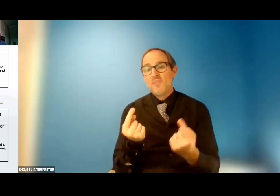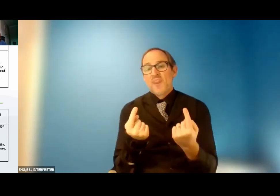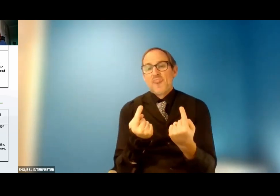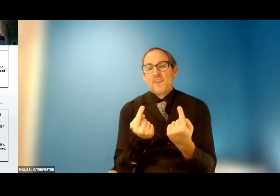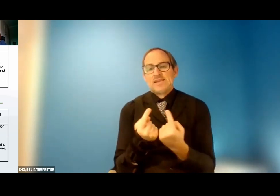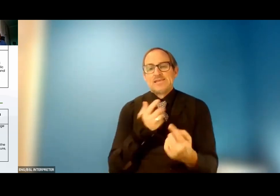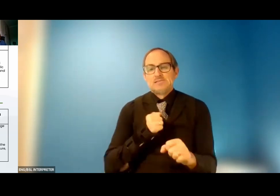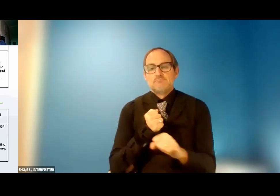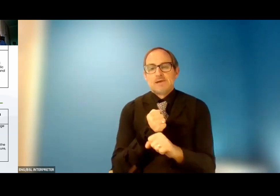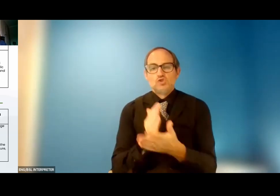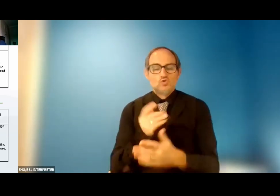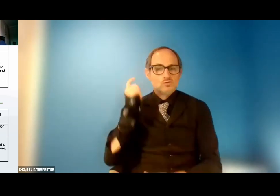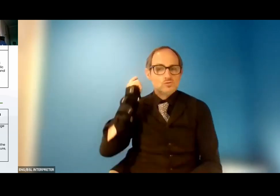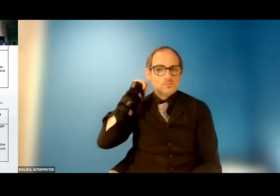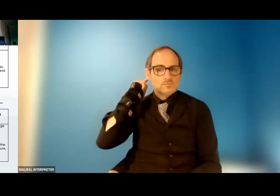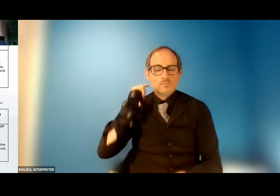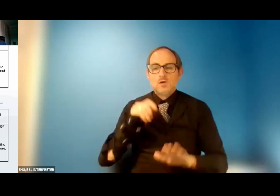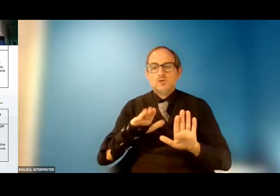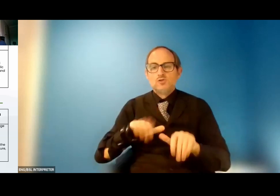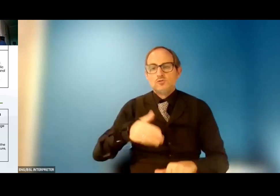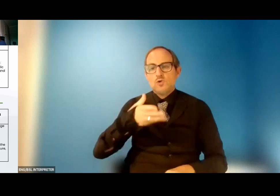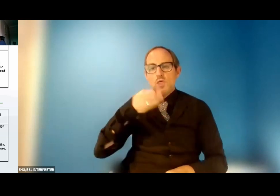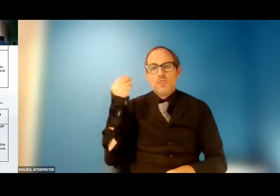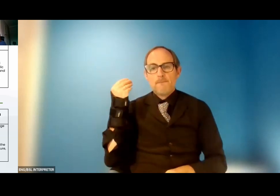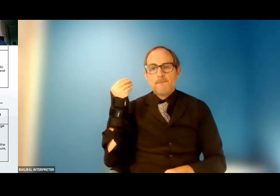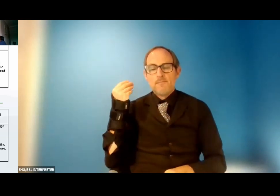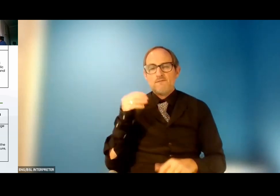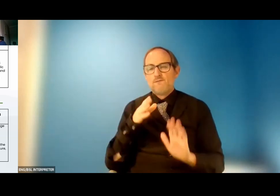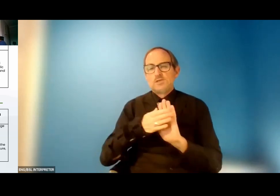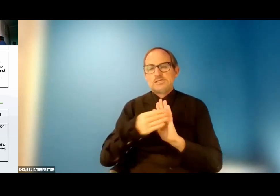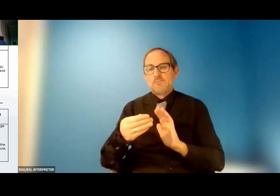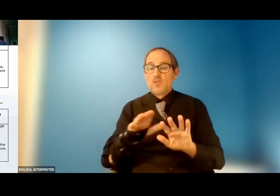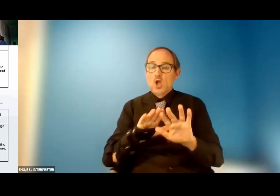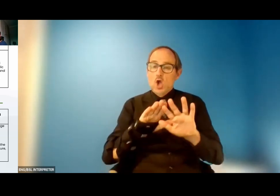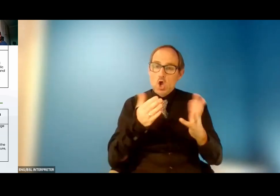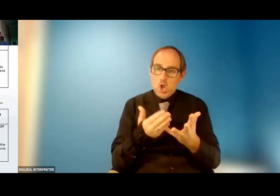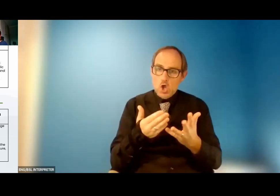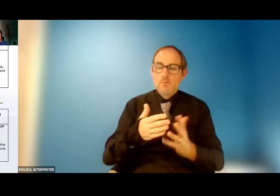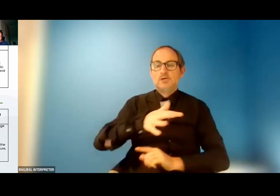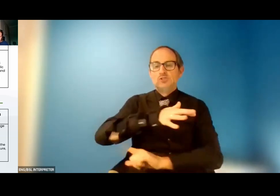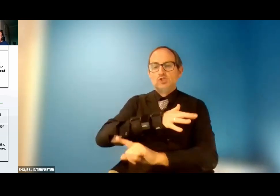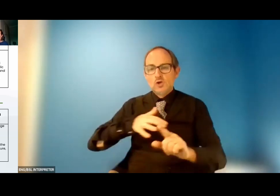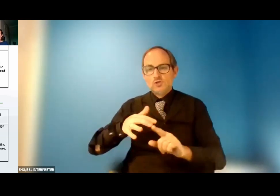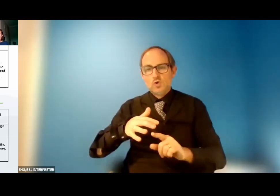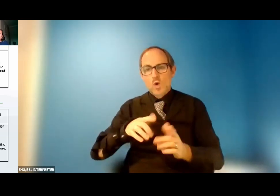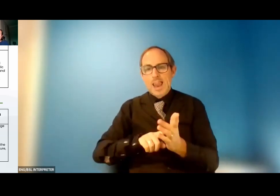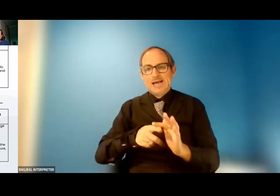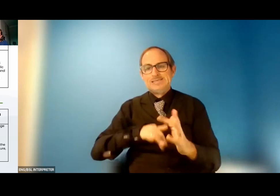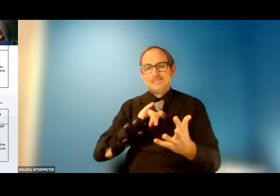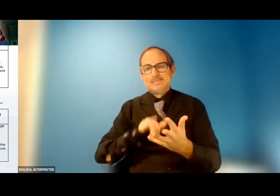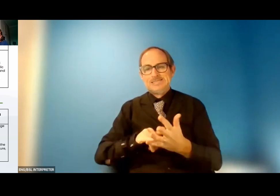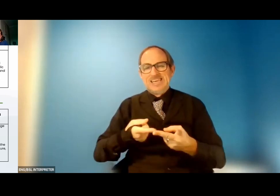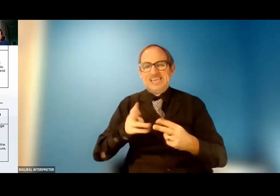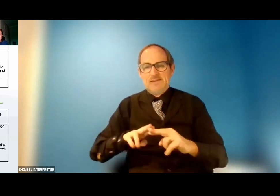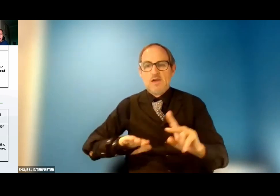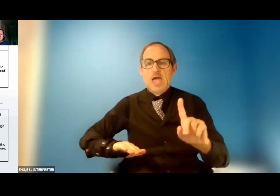that global social lens, if we are trying to come up with a really, truly holistic approach to transport